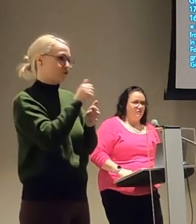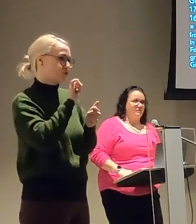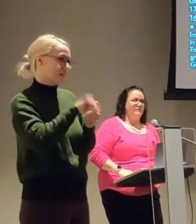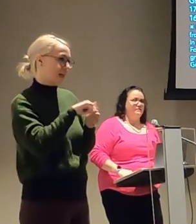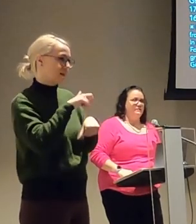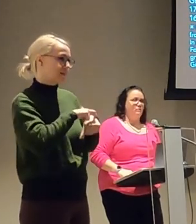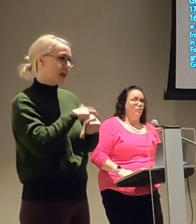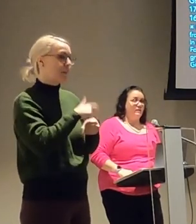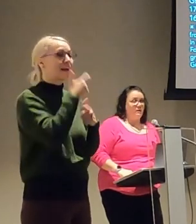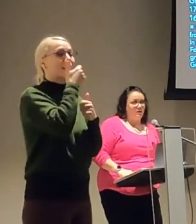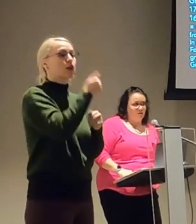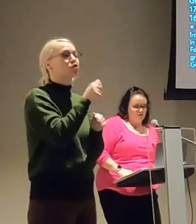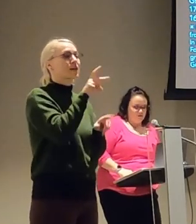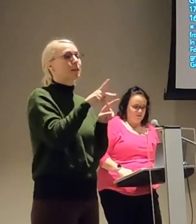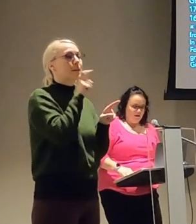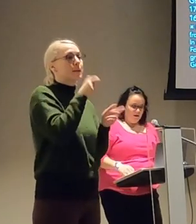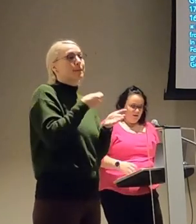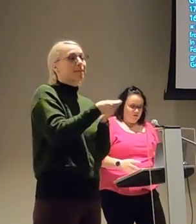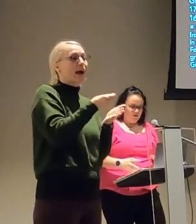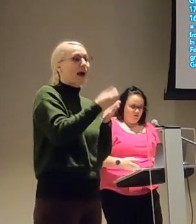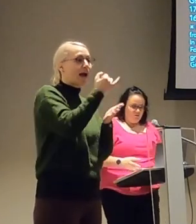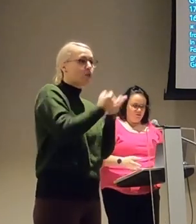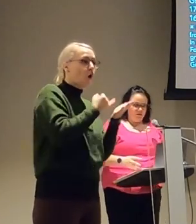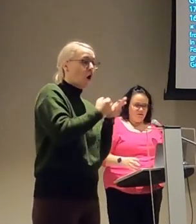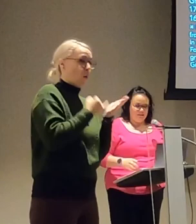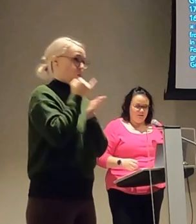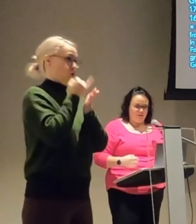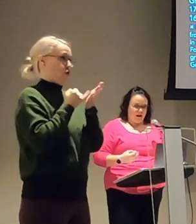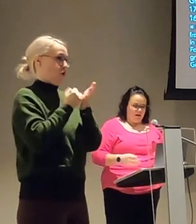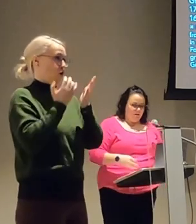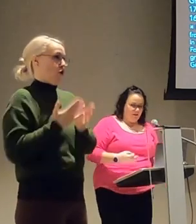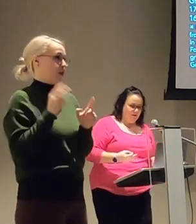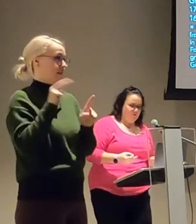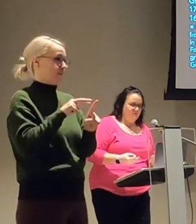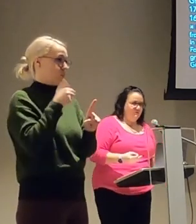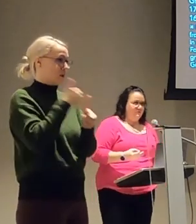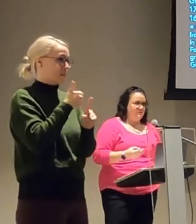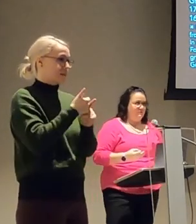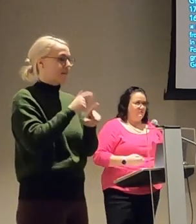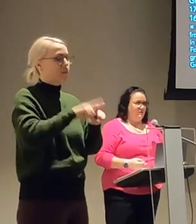of the patrons or the artist. So there is